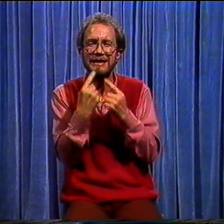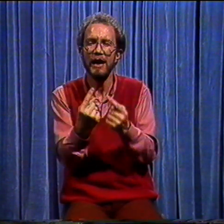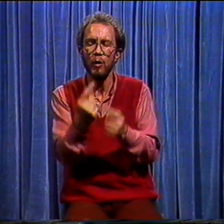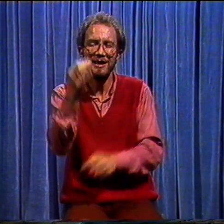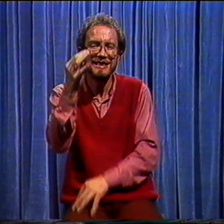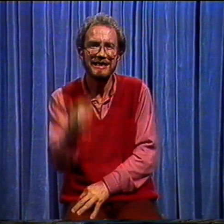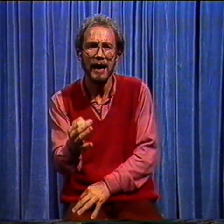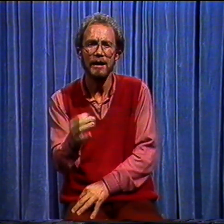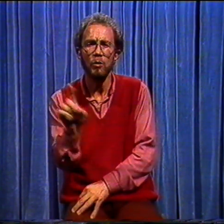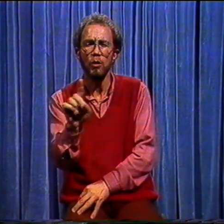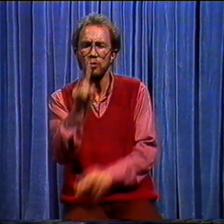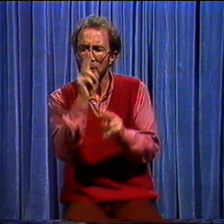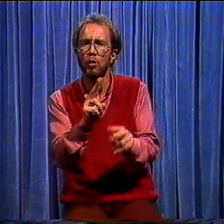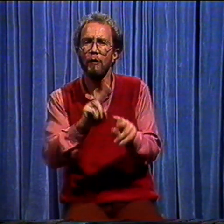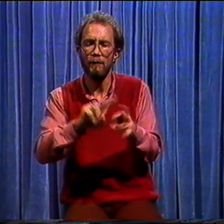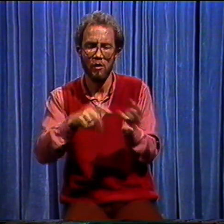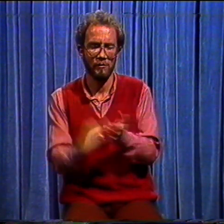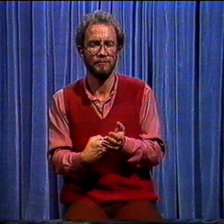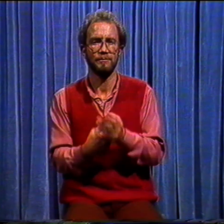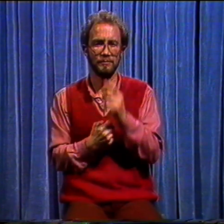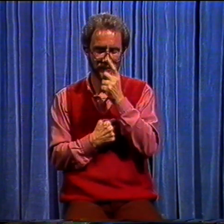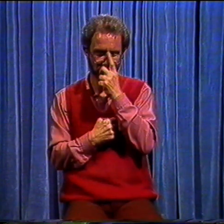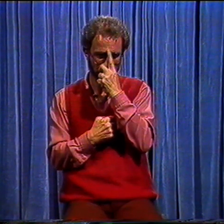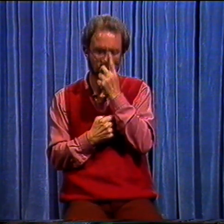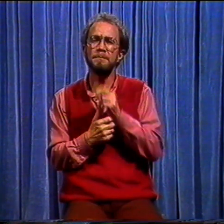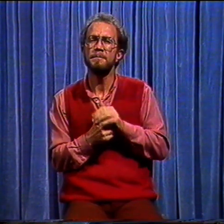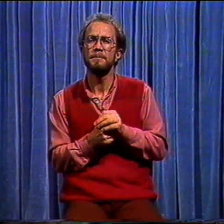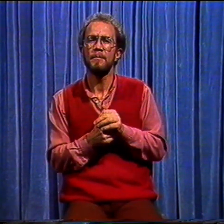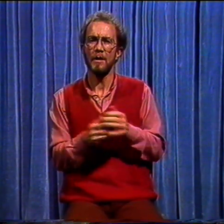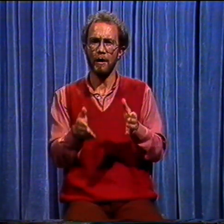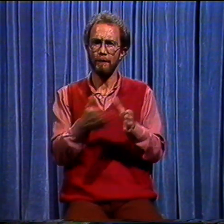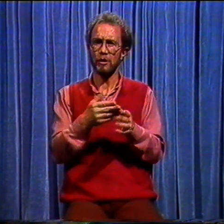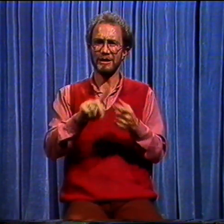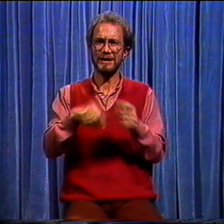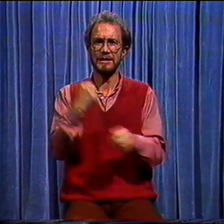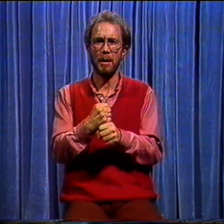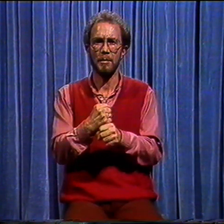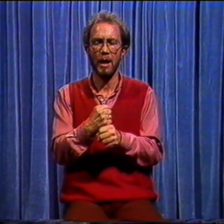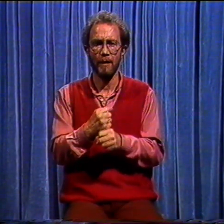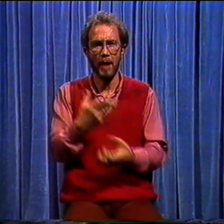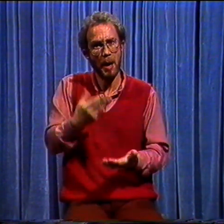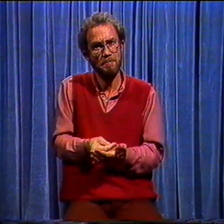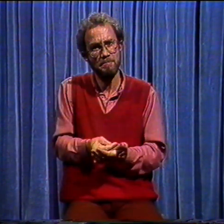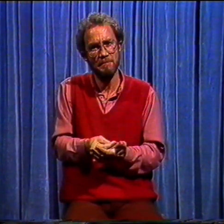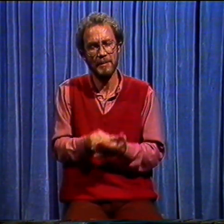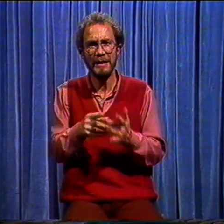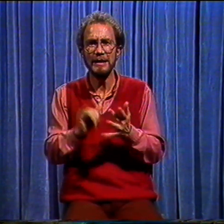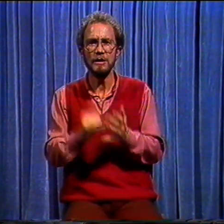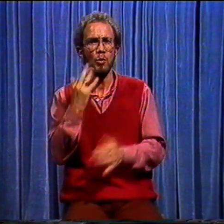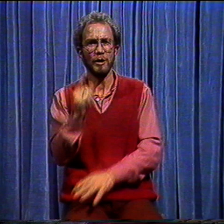help and tell you exactly what to look for. The first example of is when